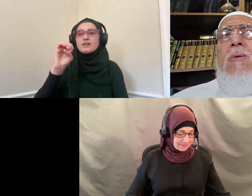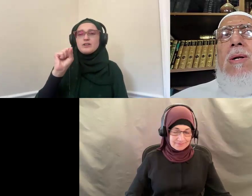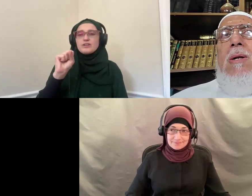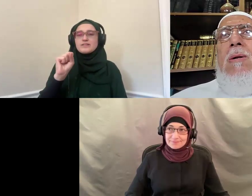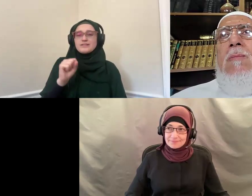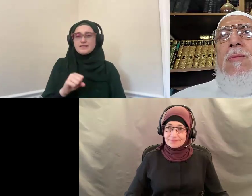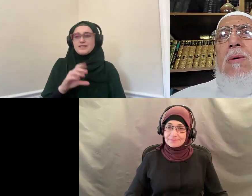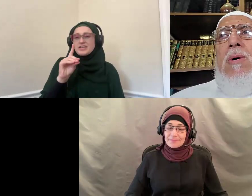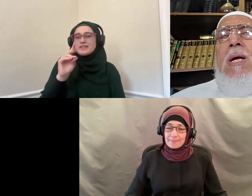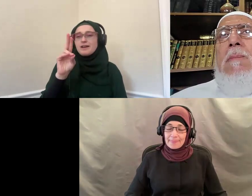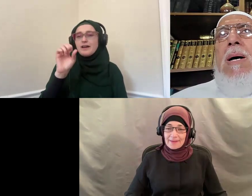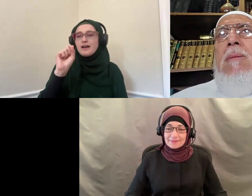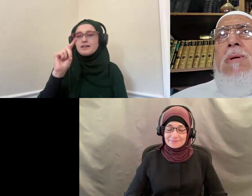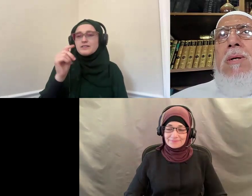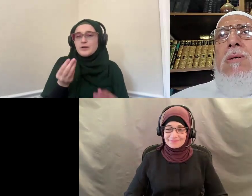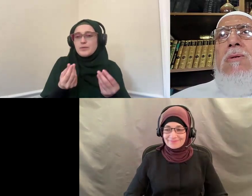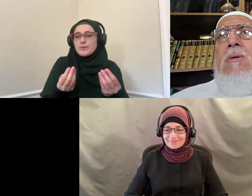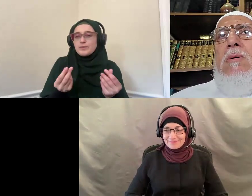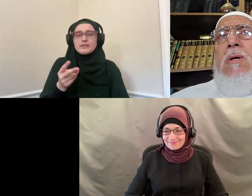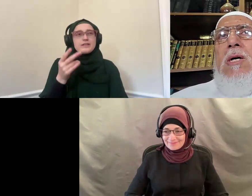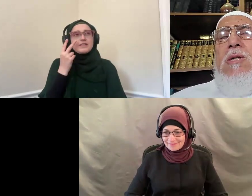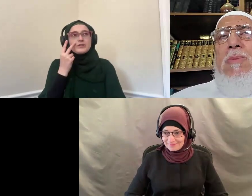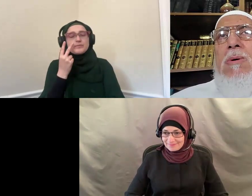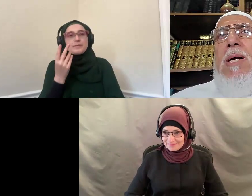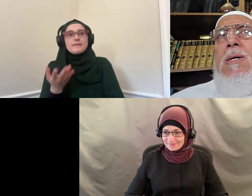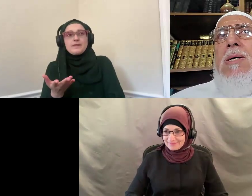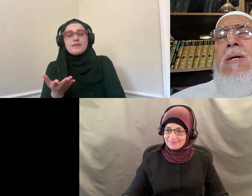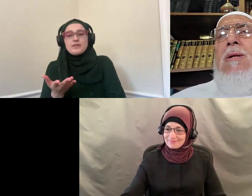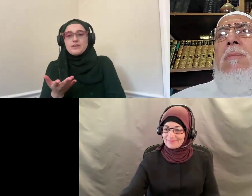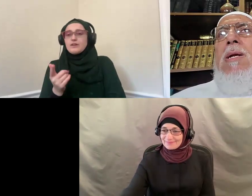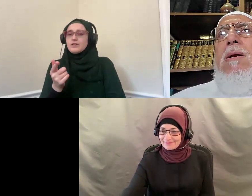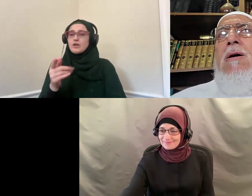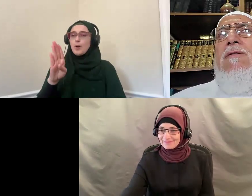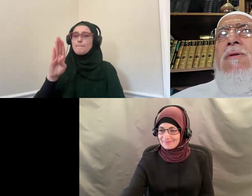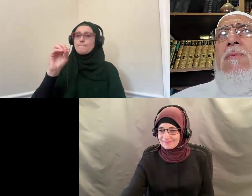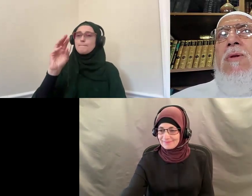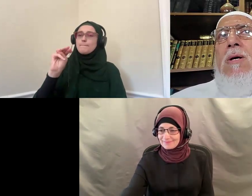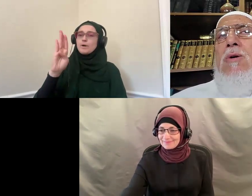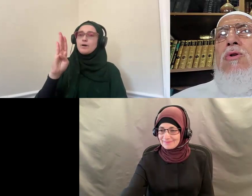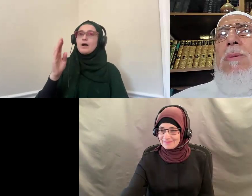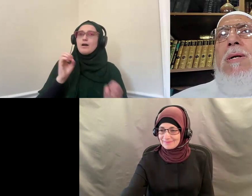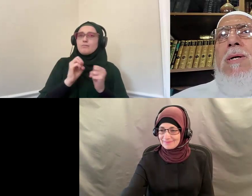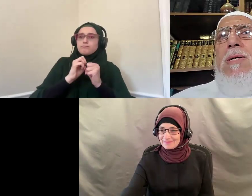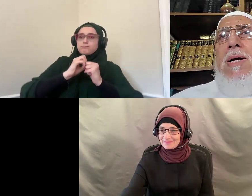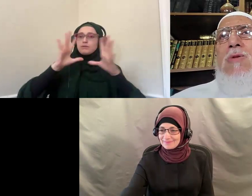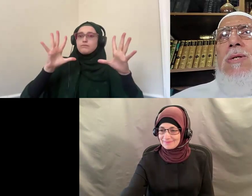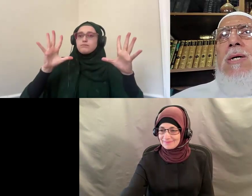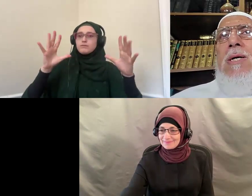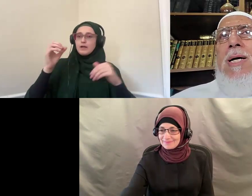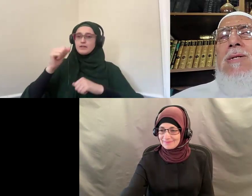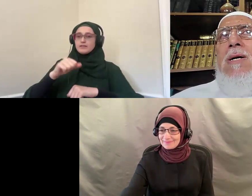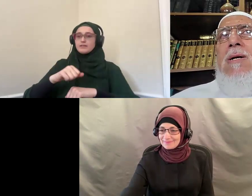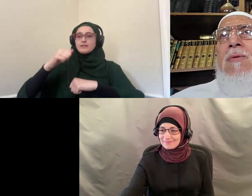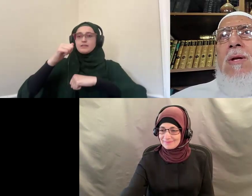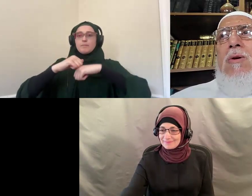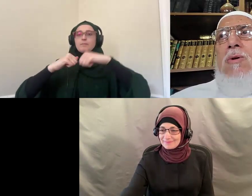Do you see when a bomb is exploding in the middle of huge buildings, as we see